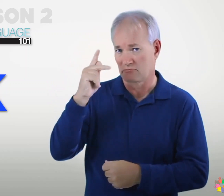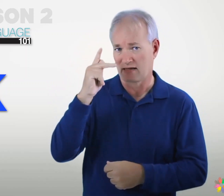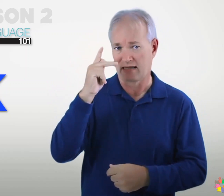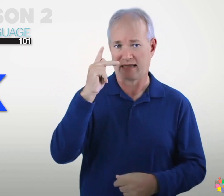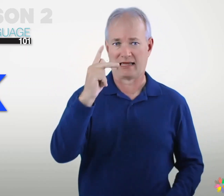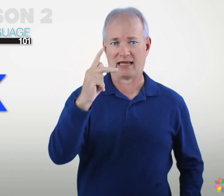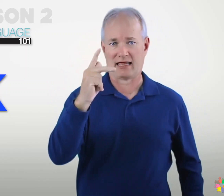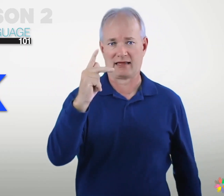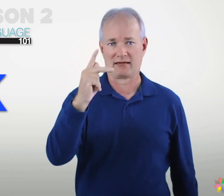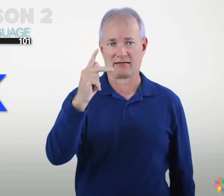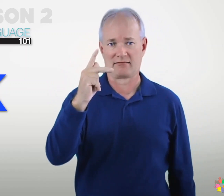K.